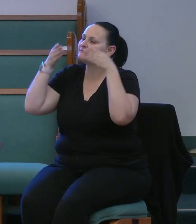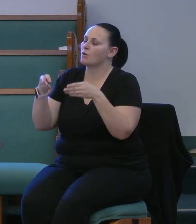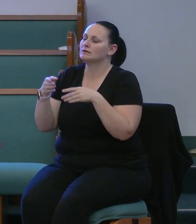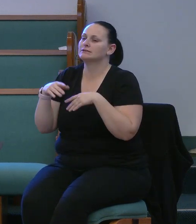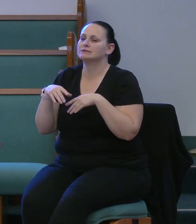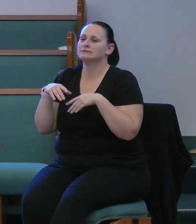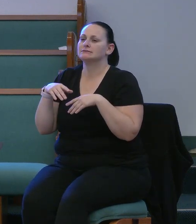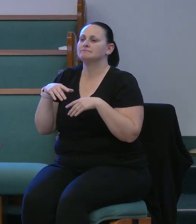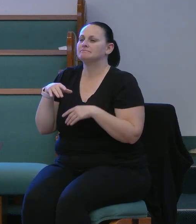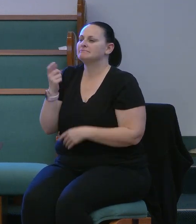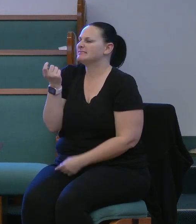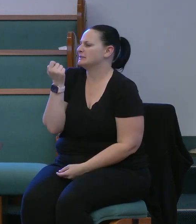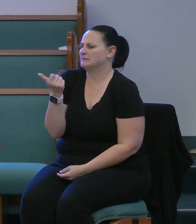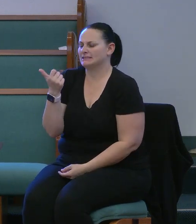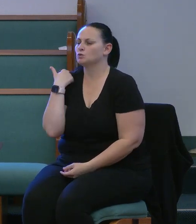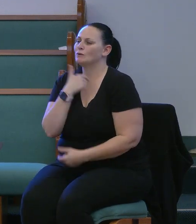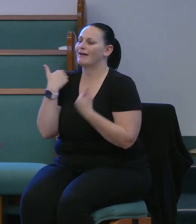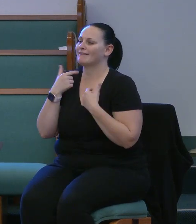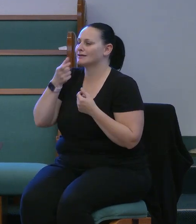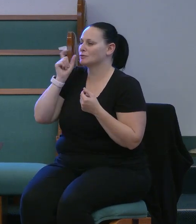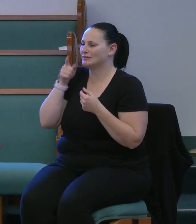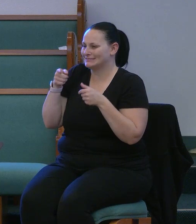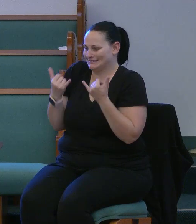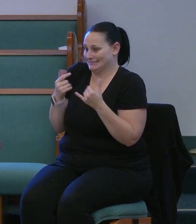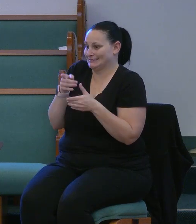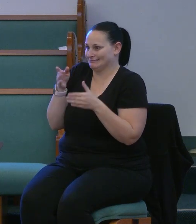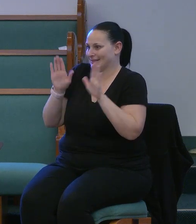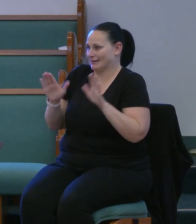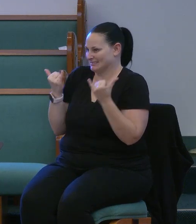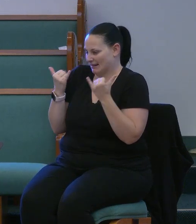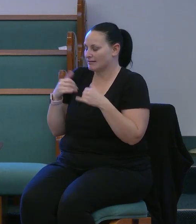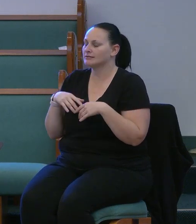in just a little bit. We have communion this Sunday, so